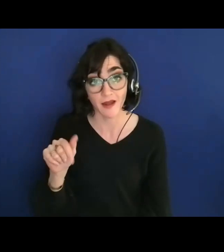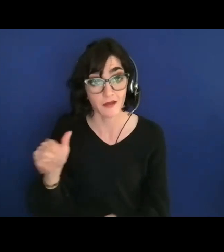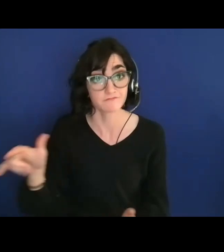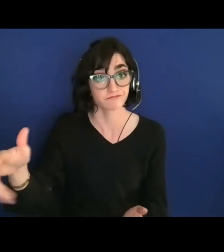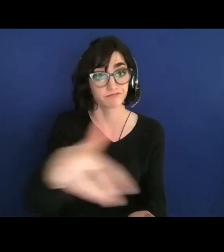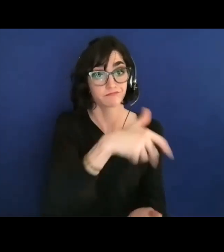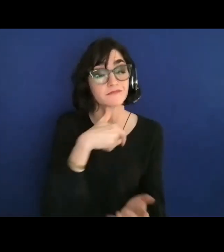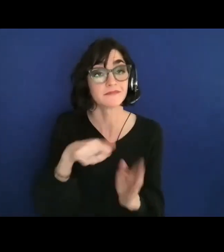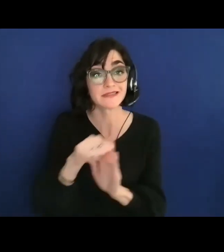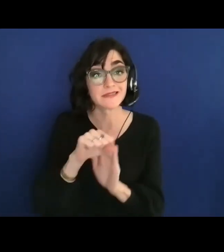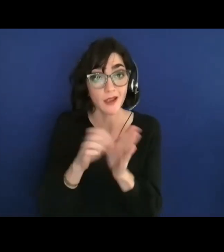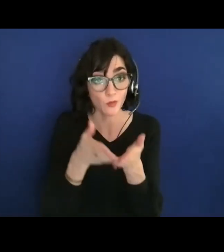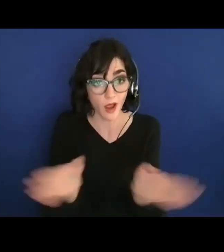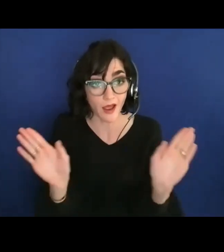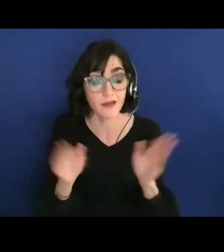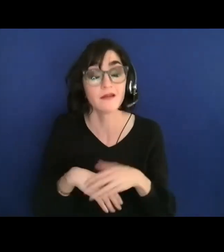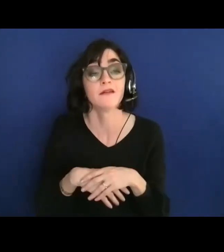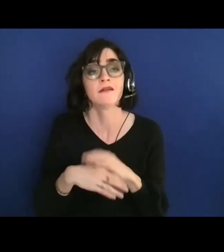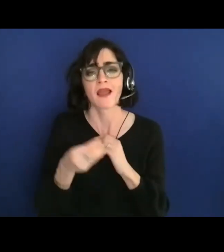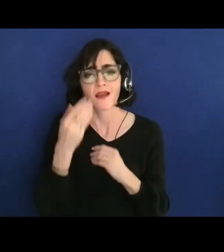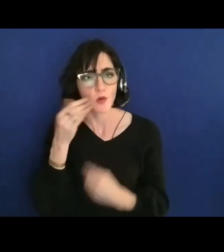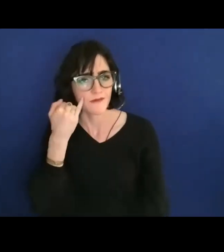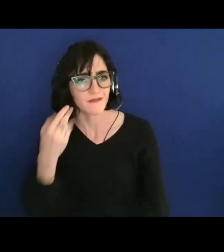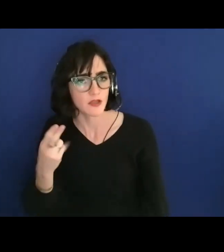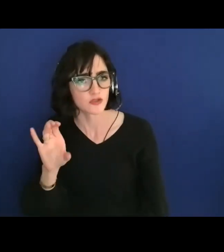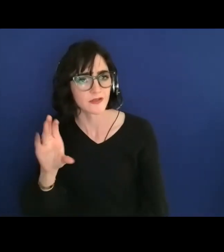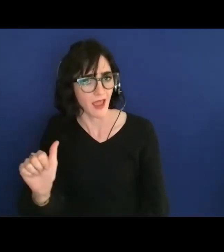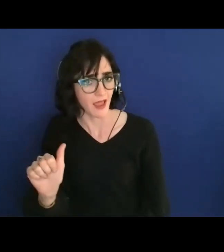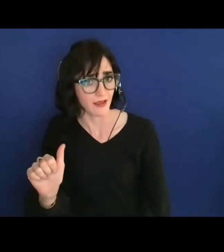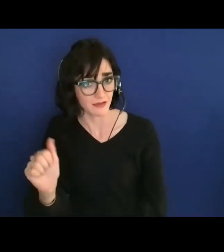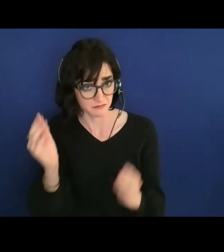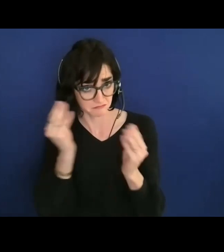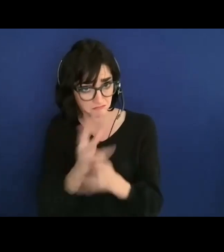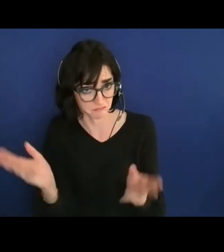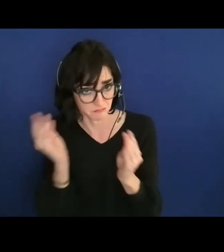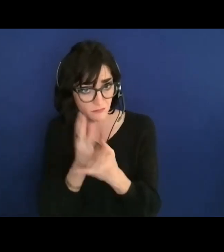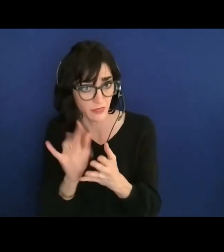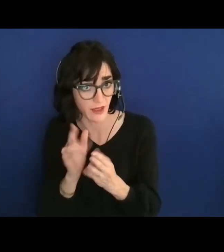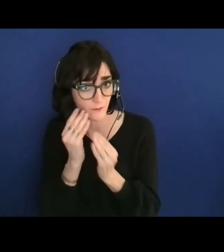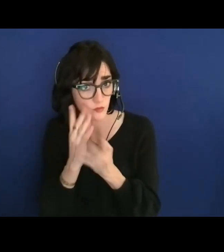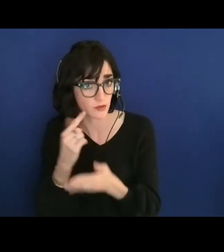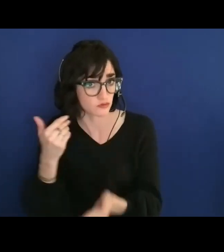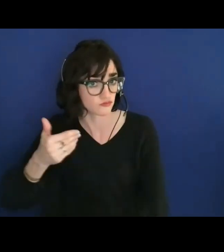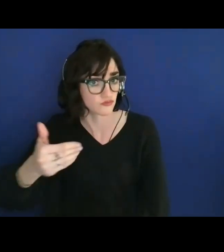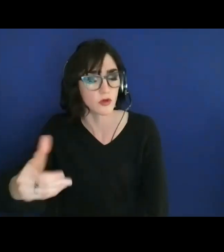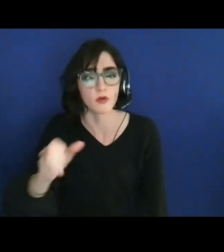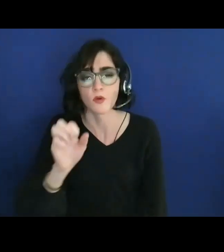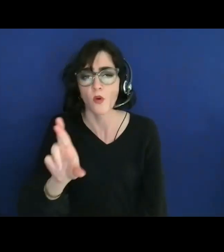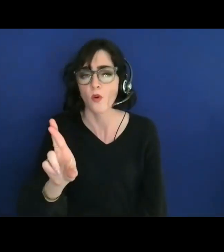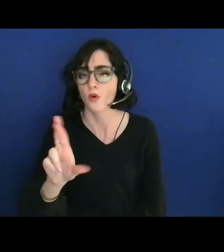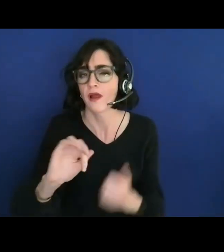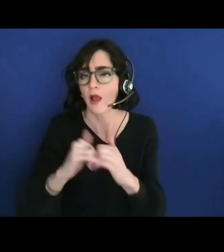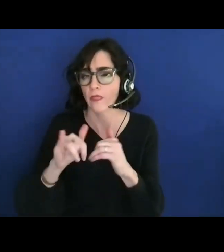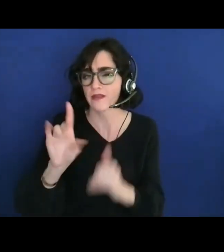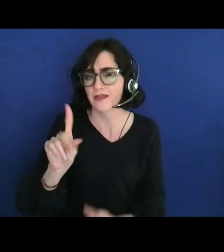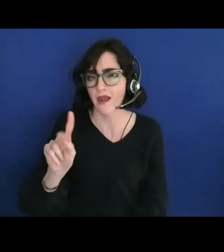not just in like the True Blood regions. And I don't know if HCA is putting that out regularly or how is that data being